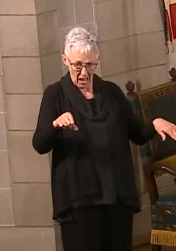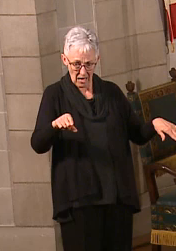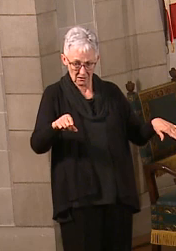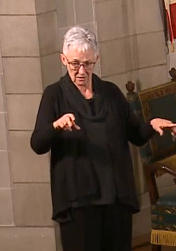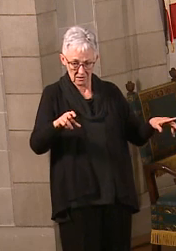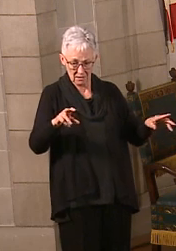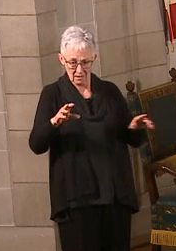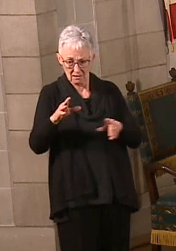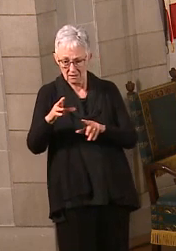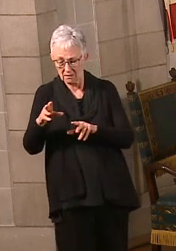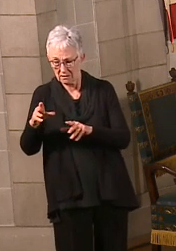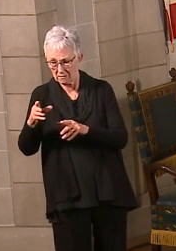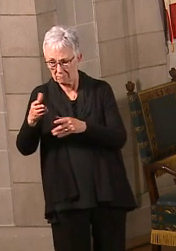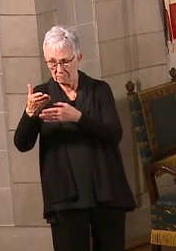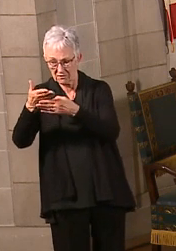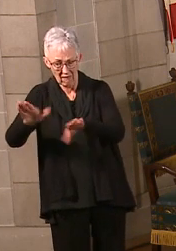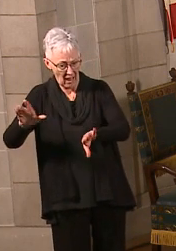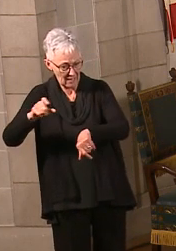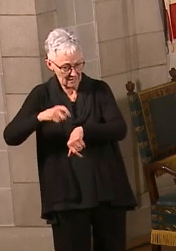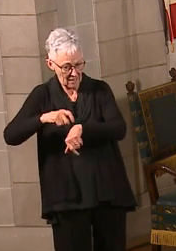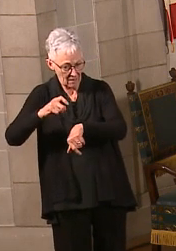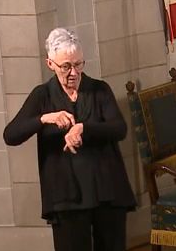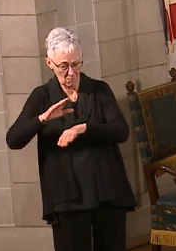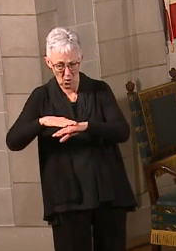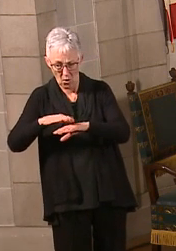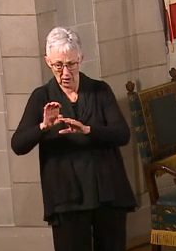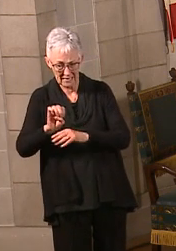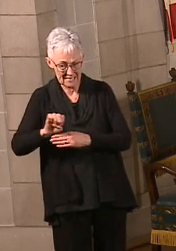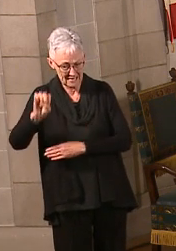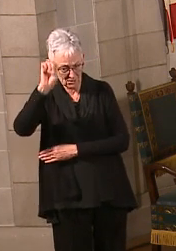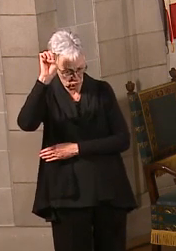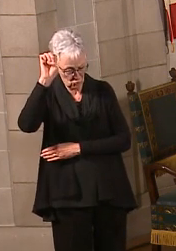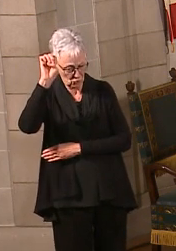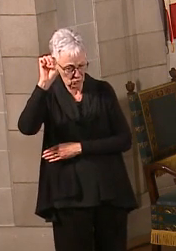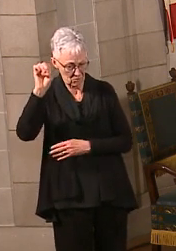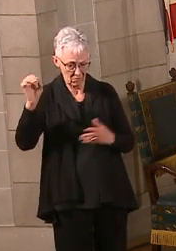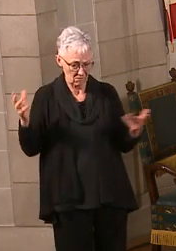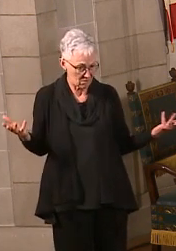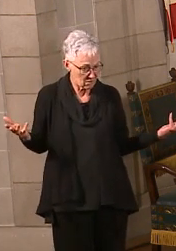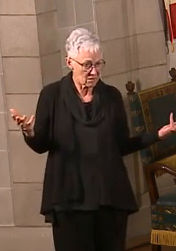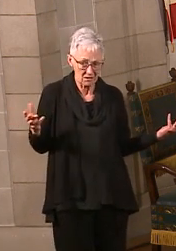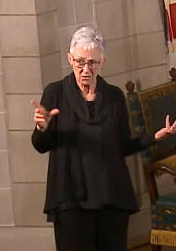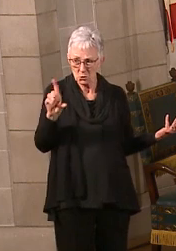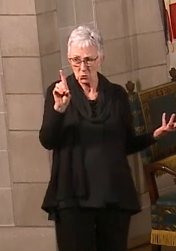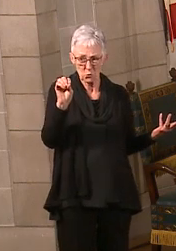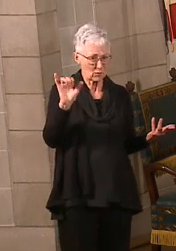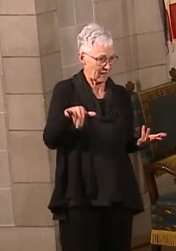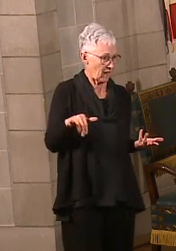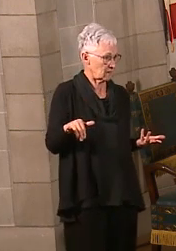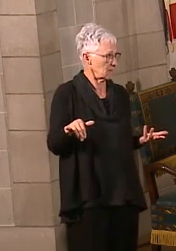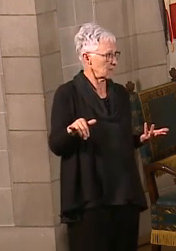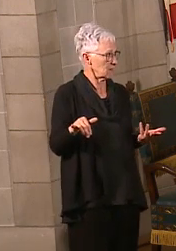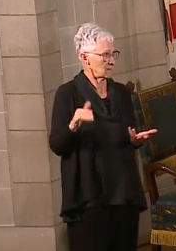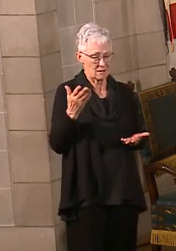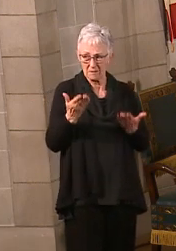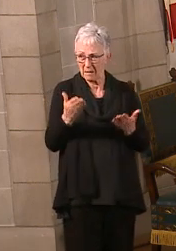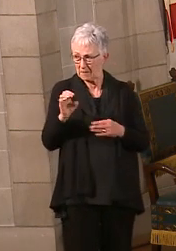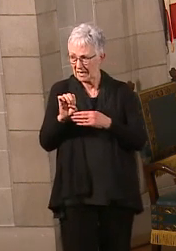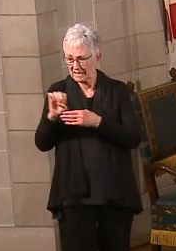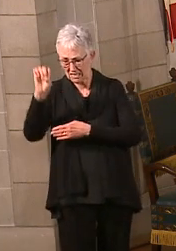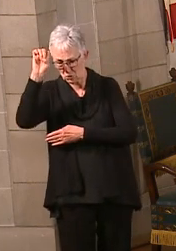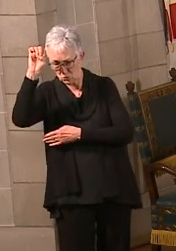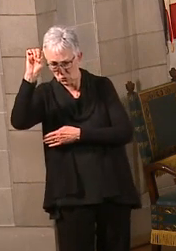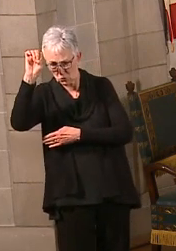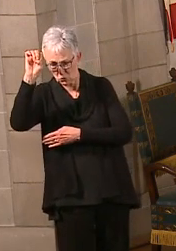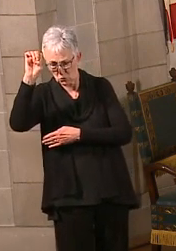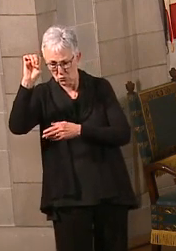each parent's home on Easter, well then just split time between, you know, maybe it's between the home on Easter, or if it's Saturday